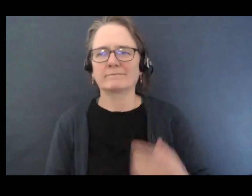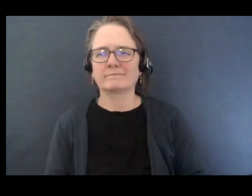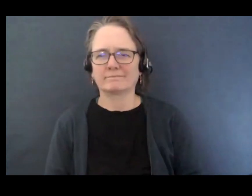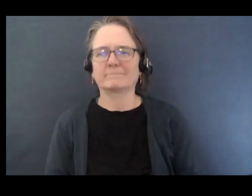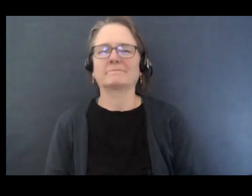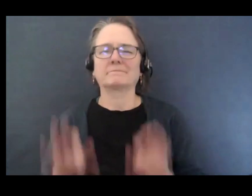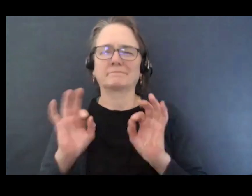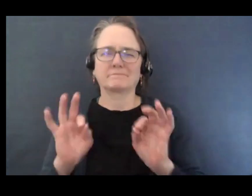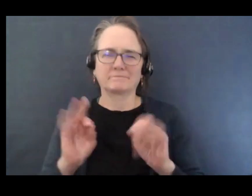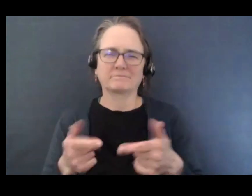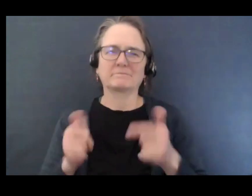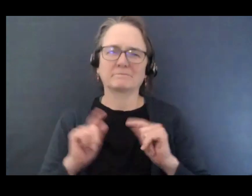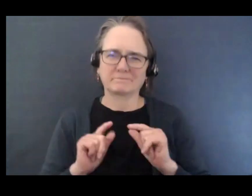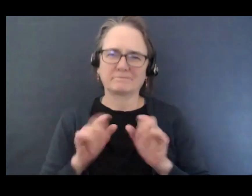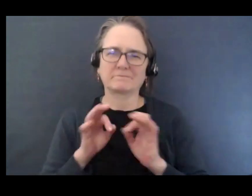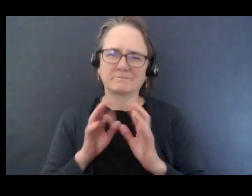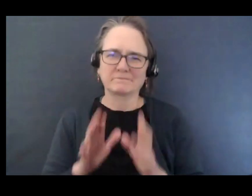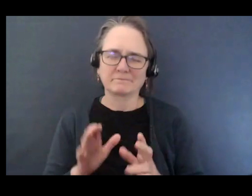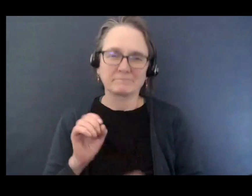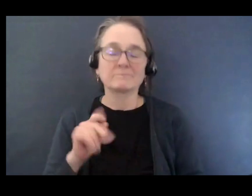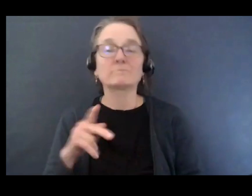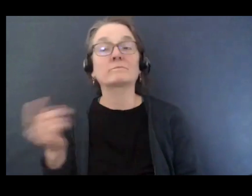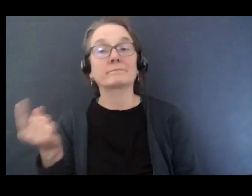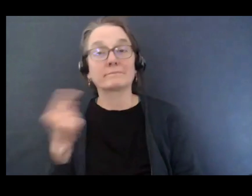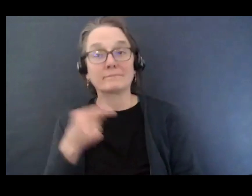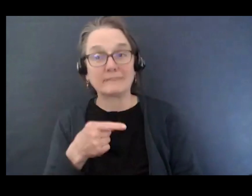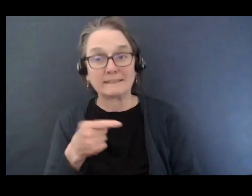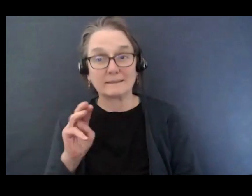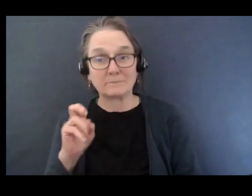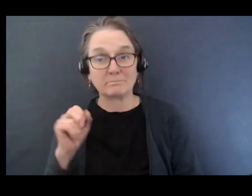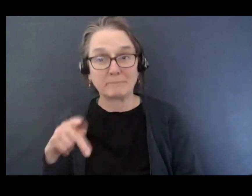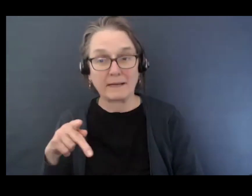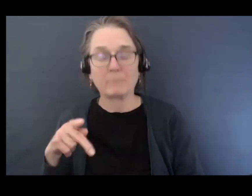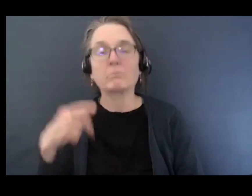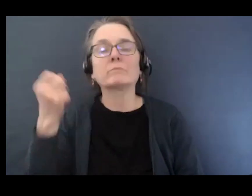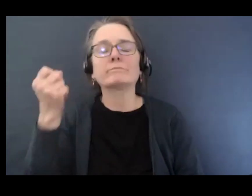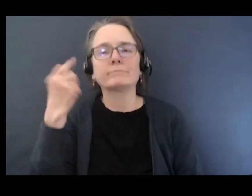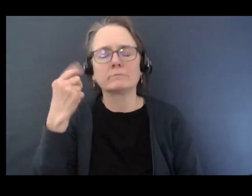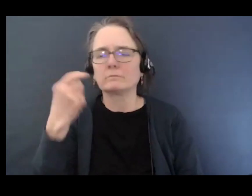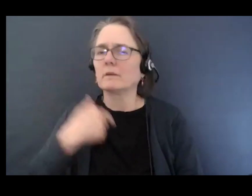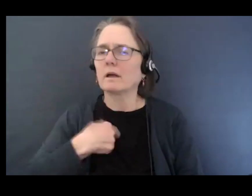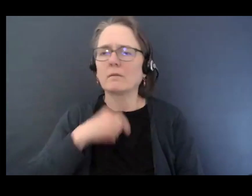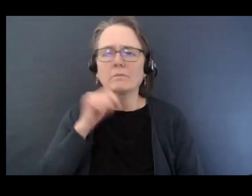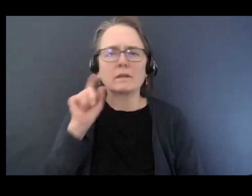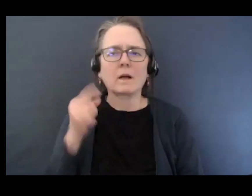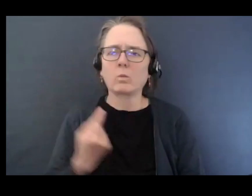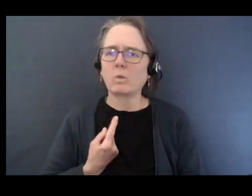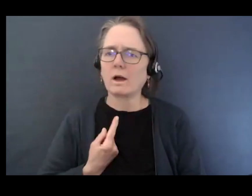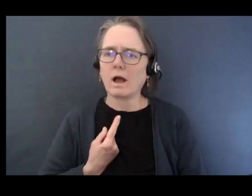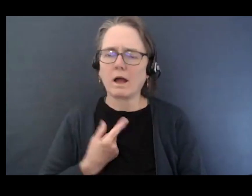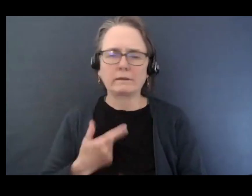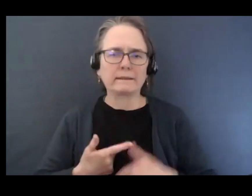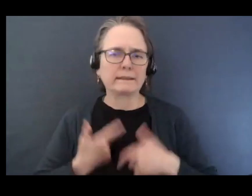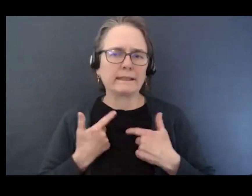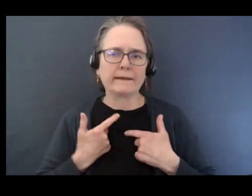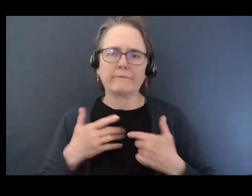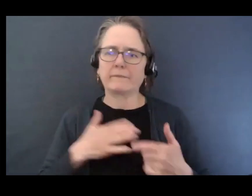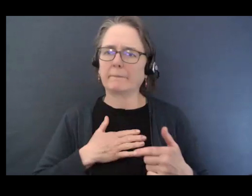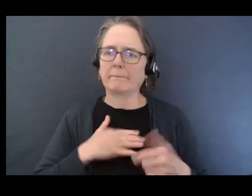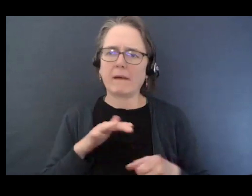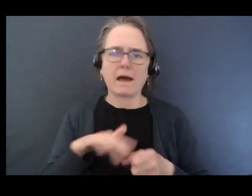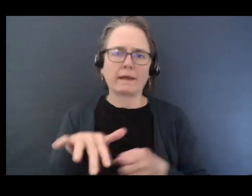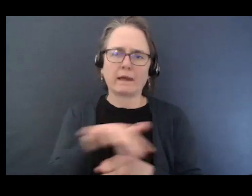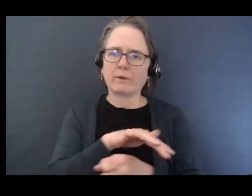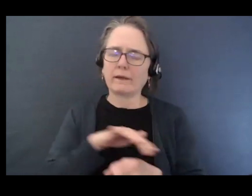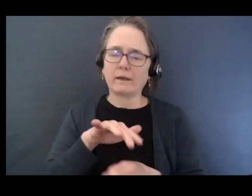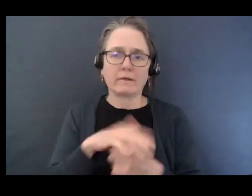So going back to this map, though, I am not the only person living in my neighborhood, and not everybody living in my neighborhood has the same